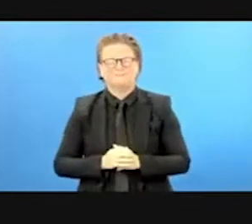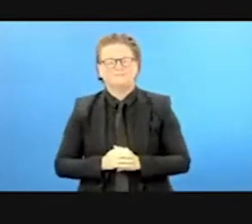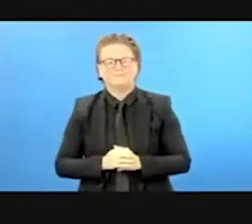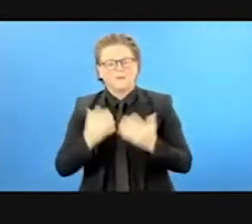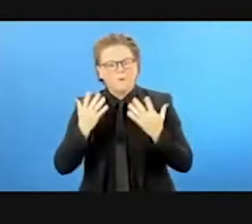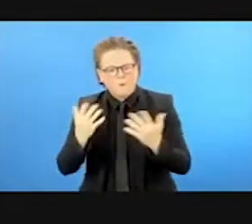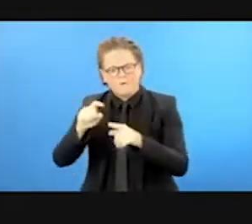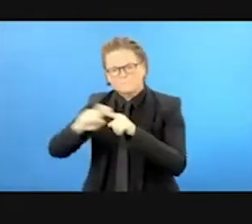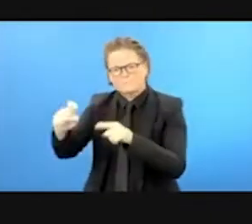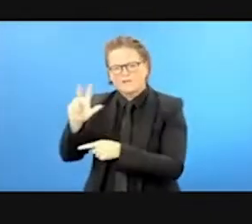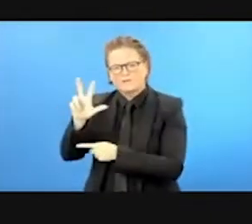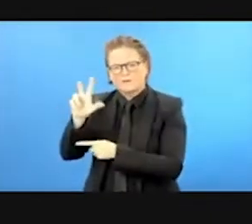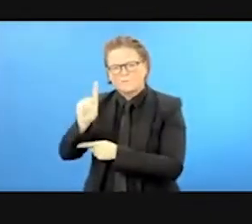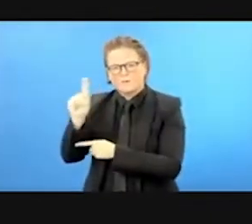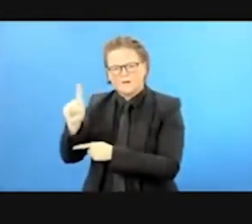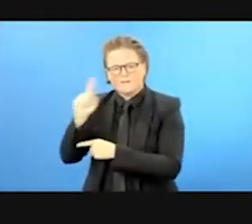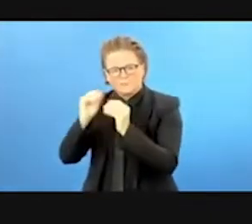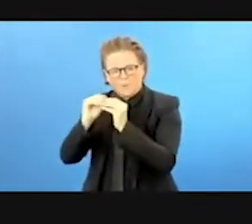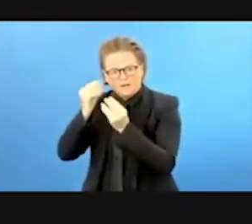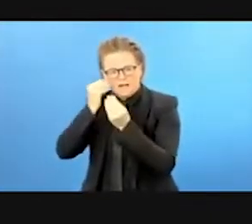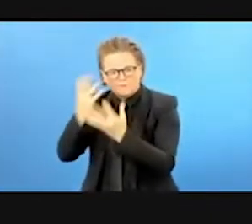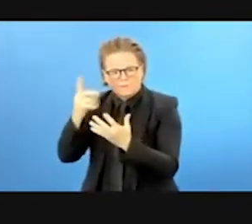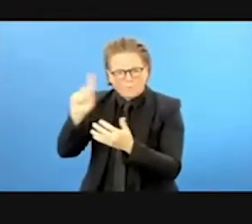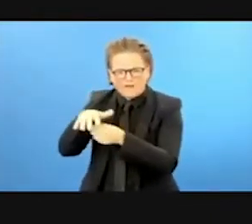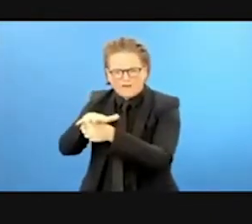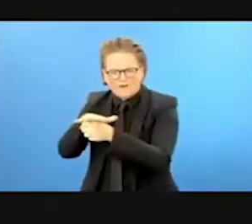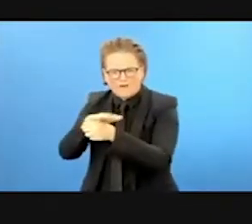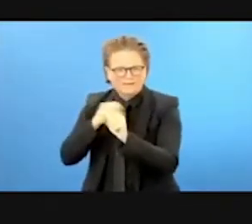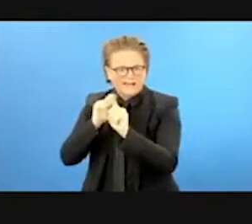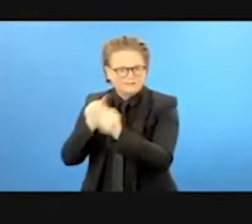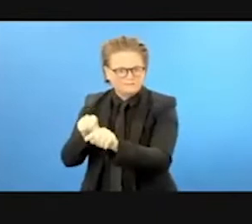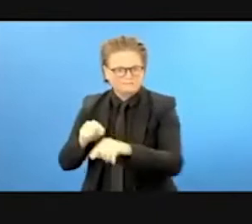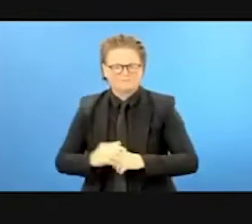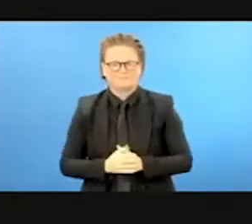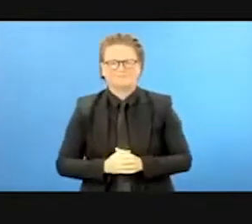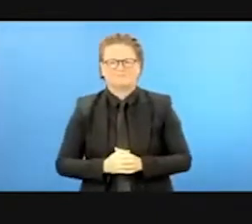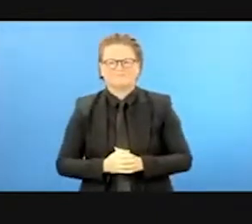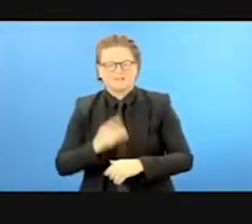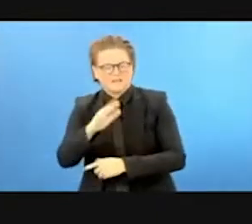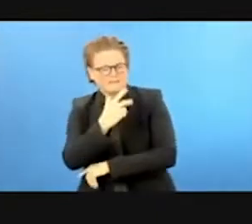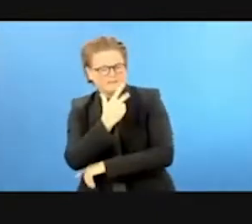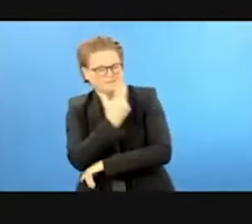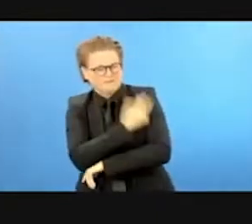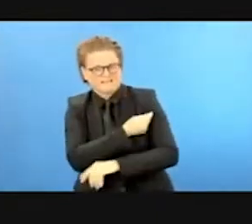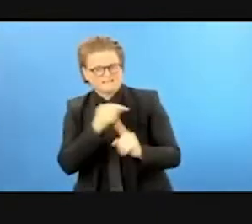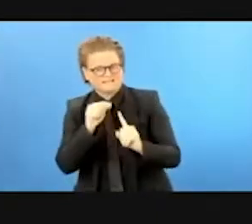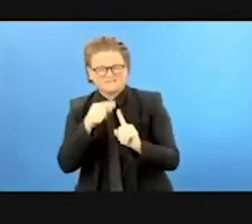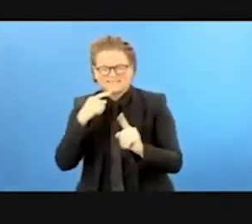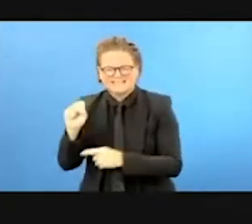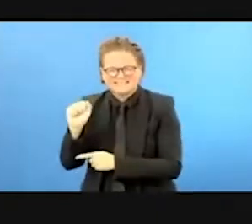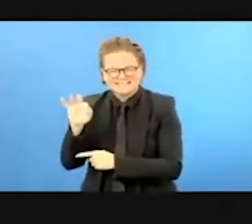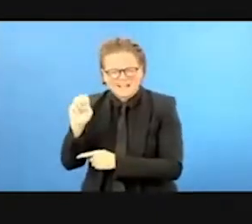A safe and effective COVID-19 vaccine, coupled with continued preventative measures, are our best tools to